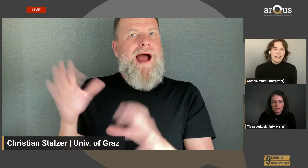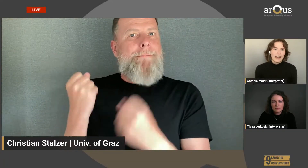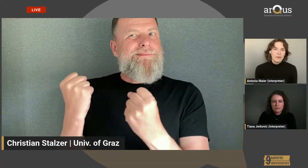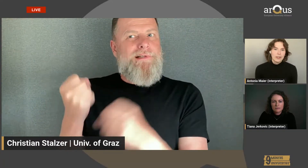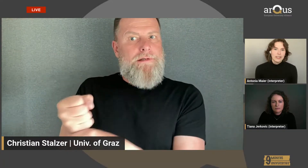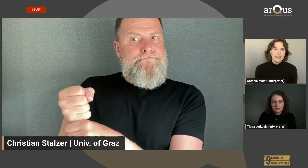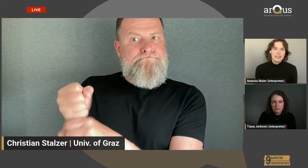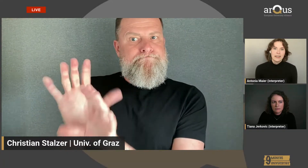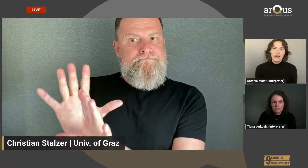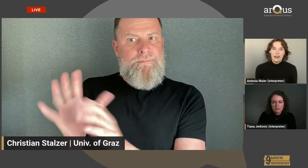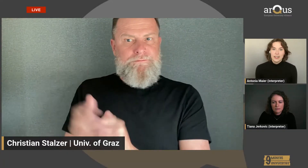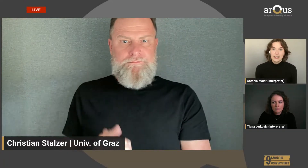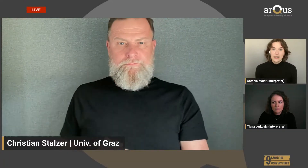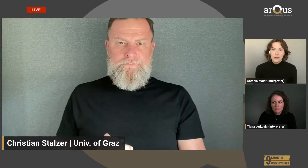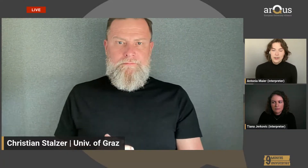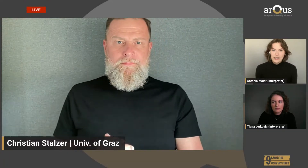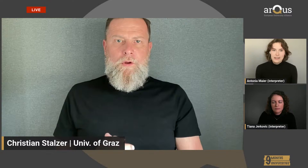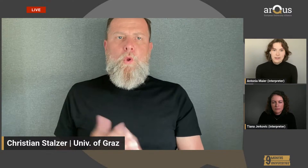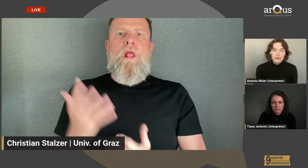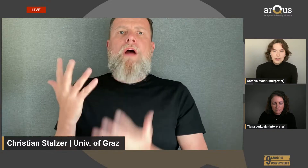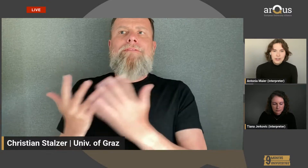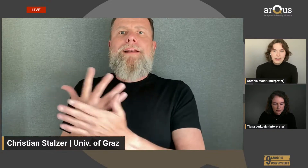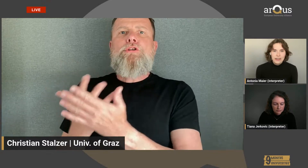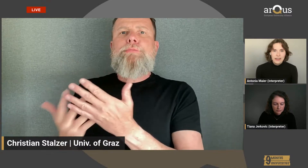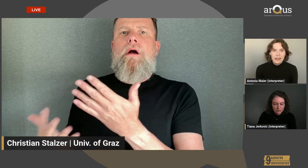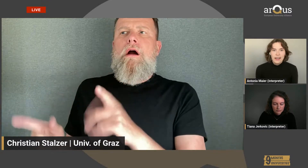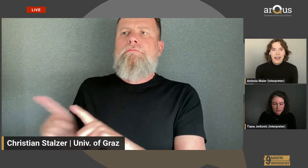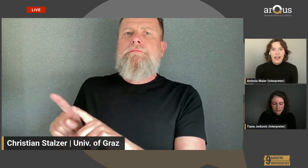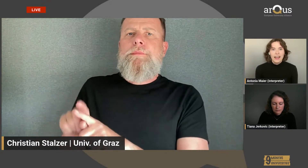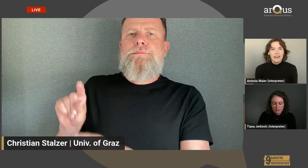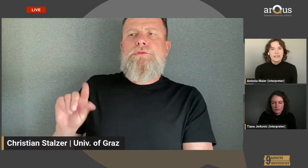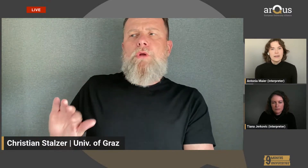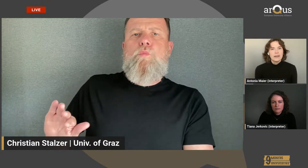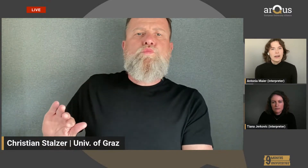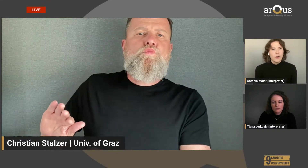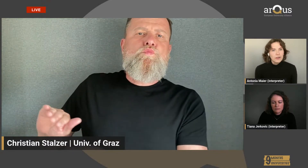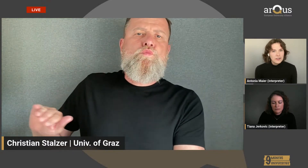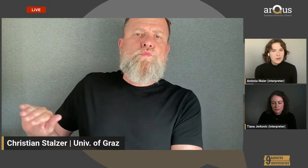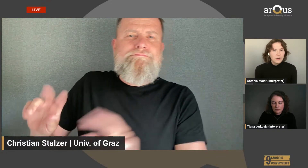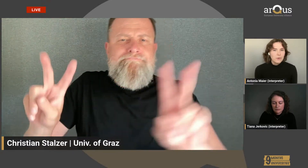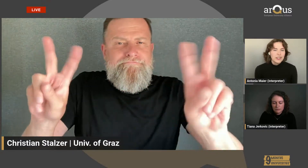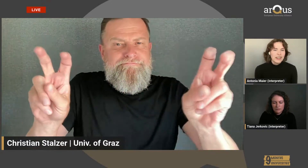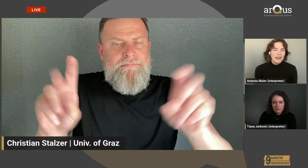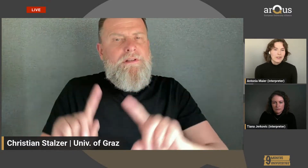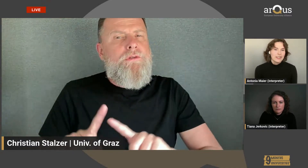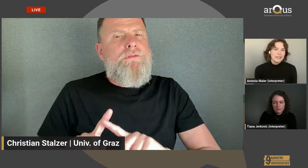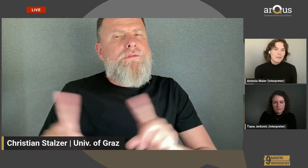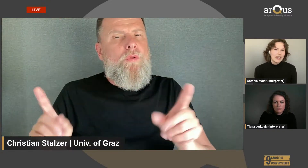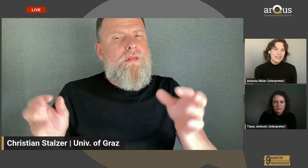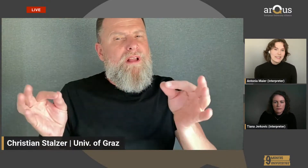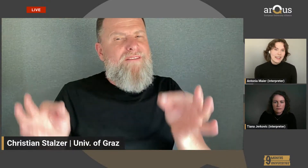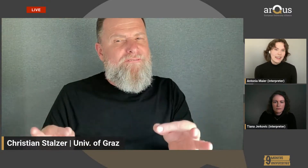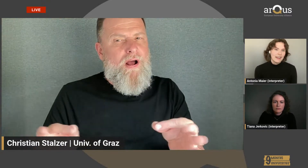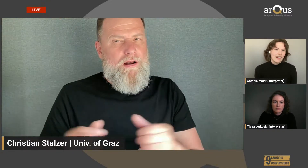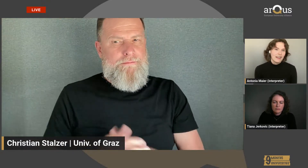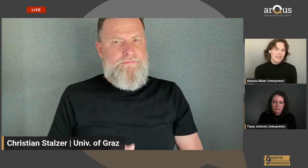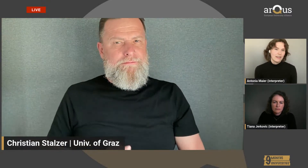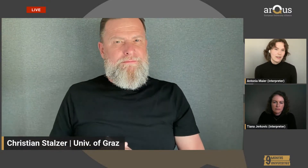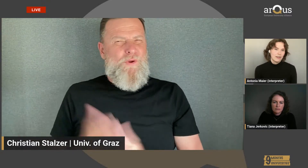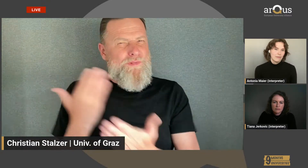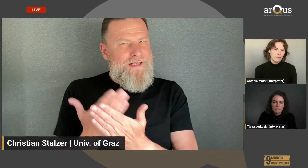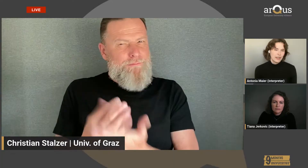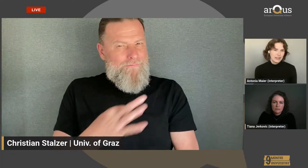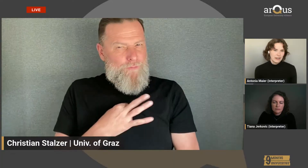which languages are secured institutionally, and also which languages might stay